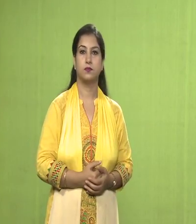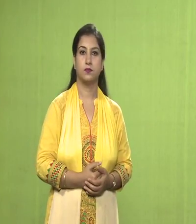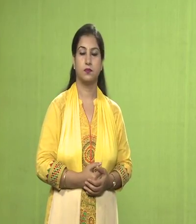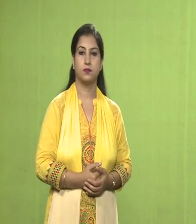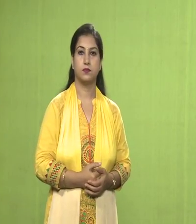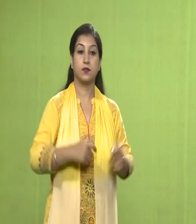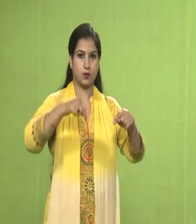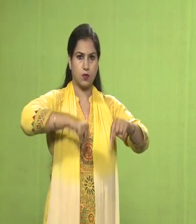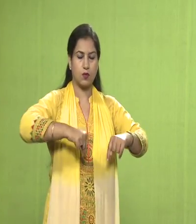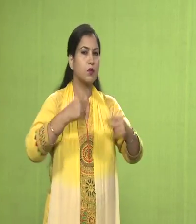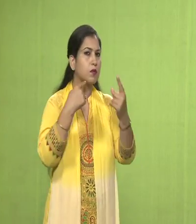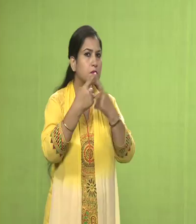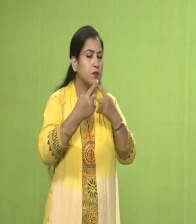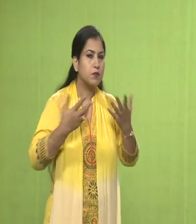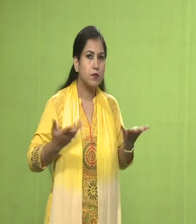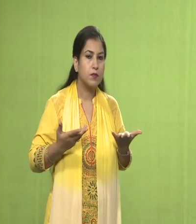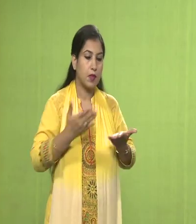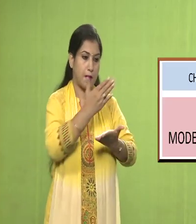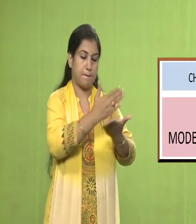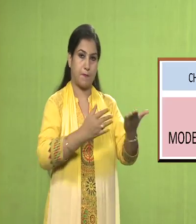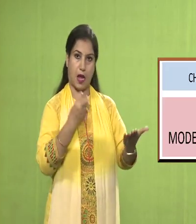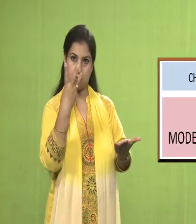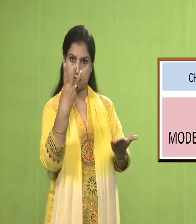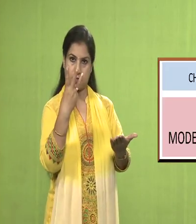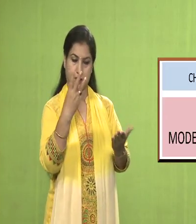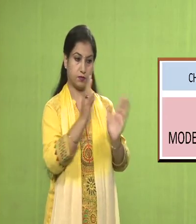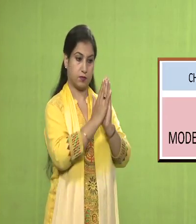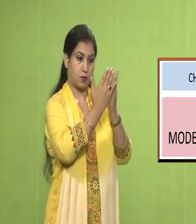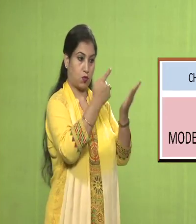Today we will discuss part 3 of third chapter.